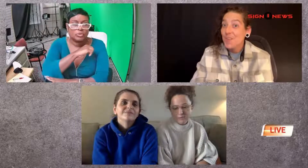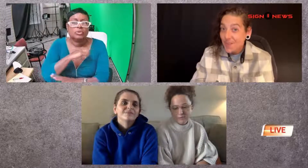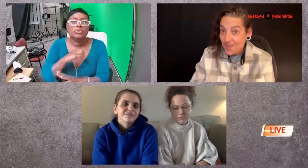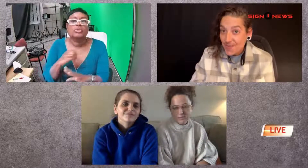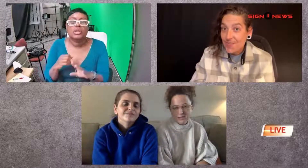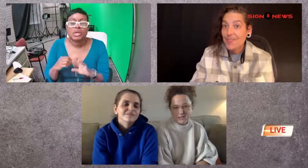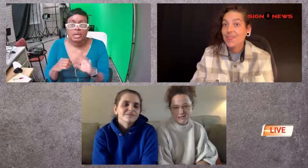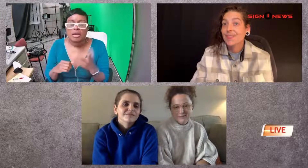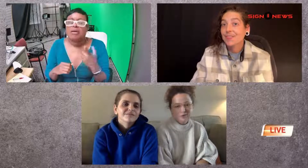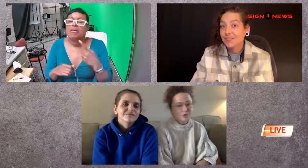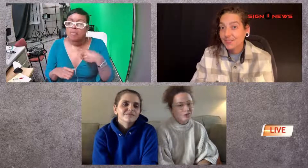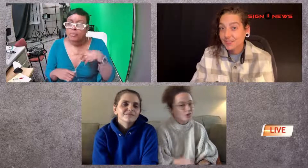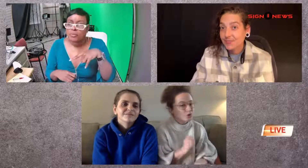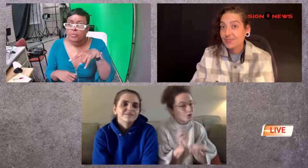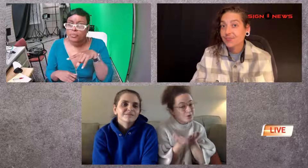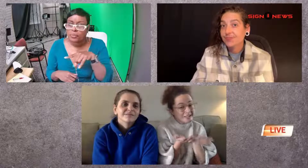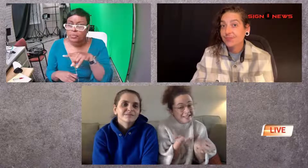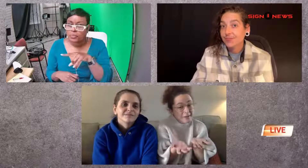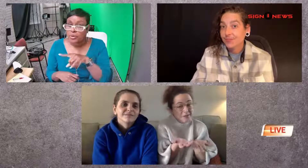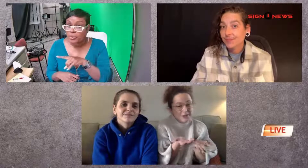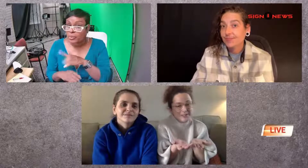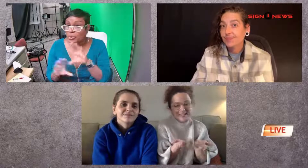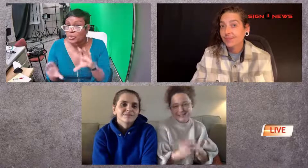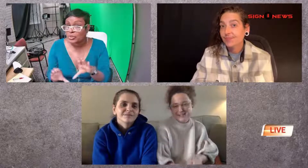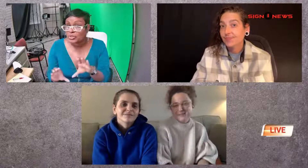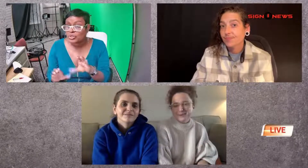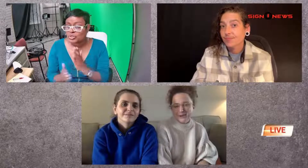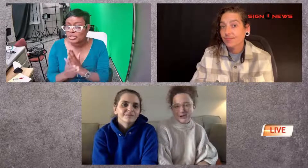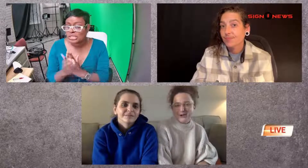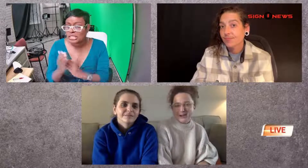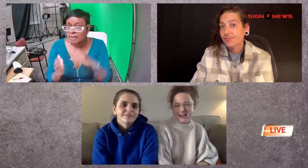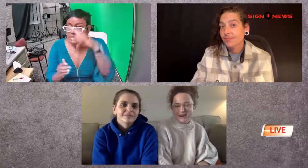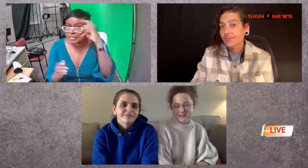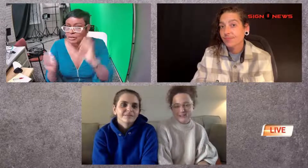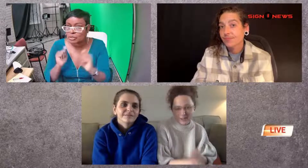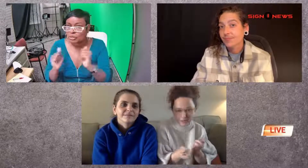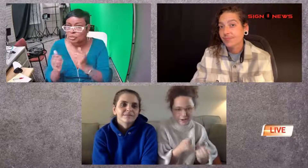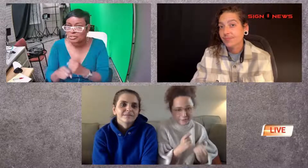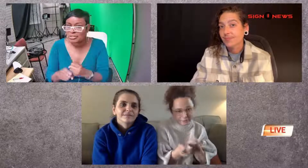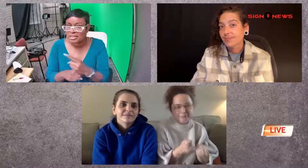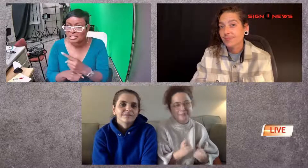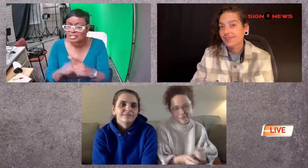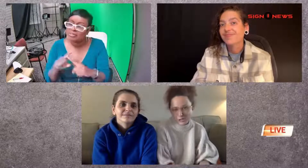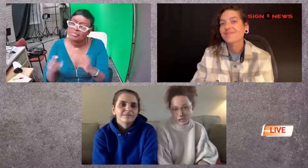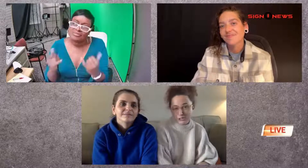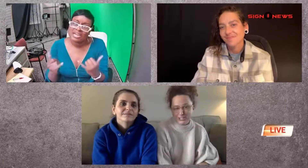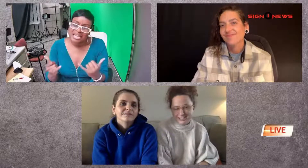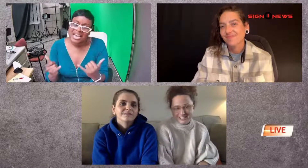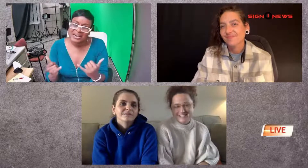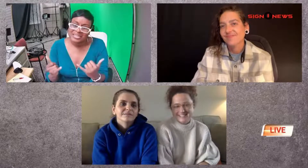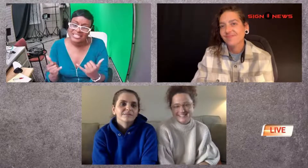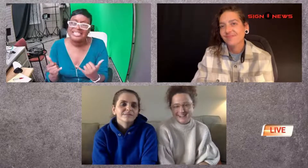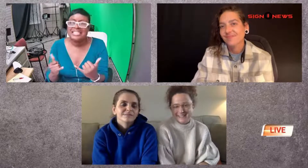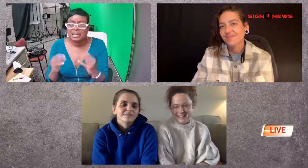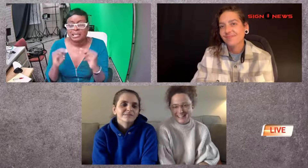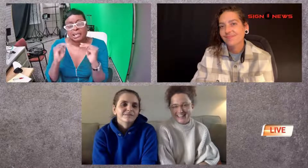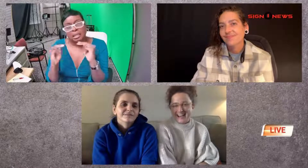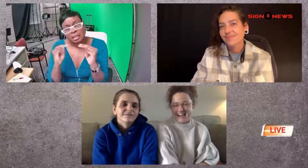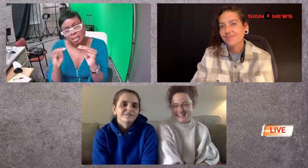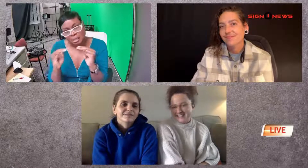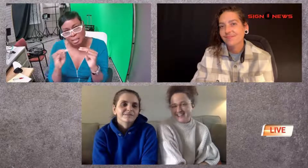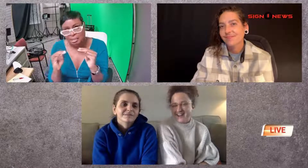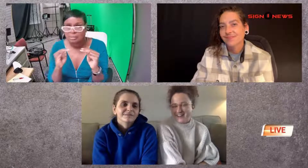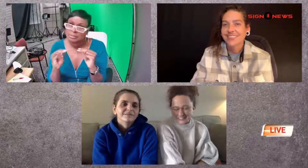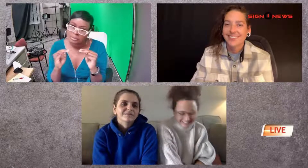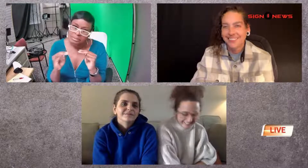And we'll be doing some shows next year, but right now it's all about negotiations and stuff like